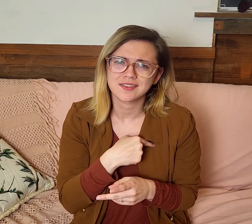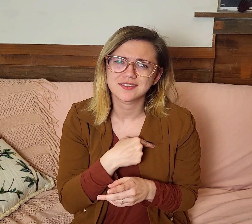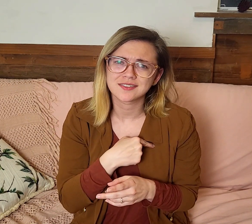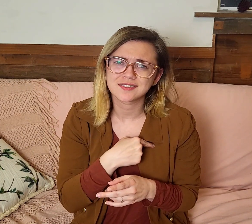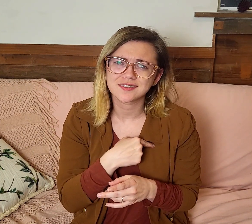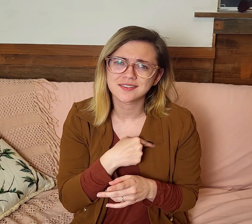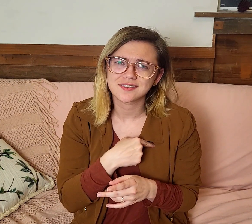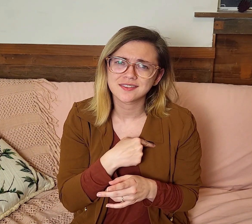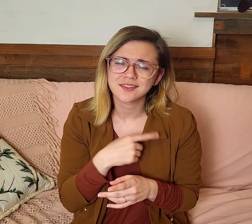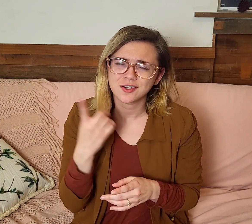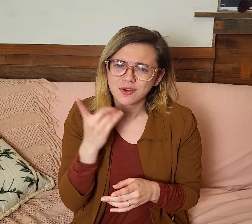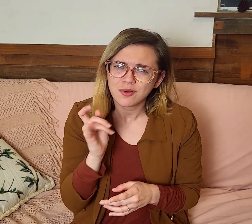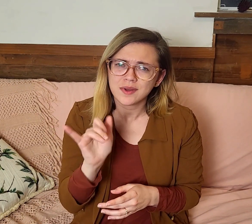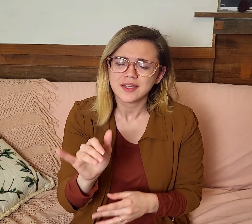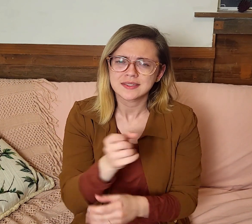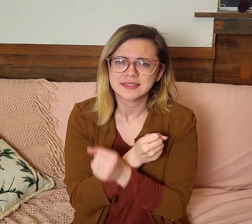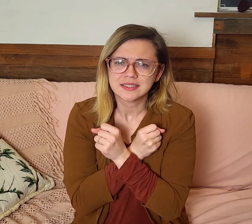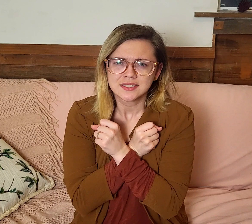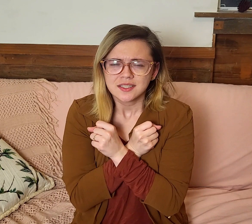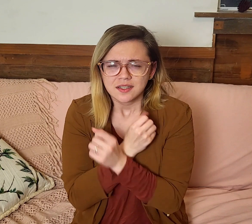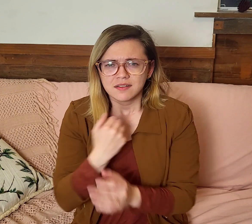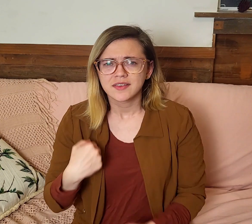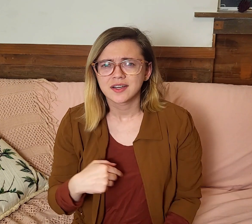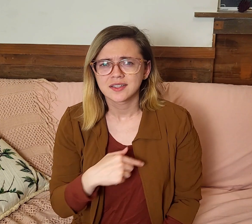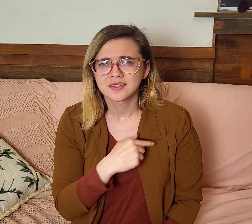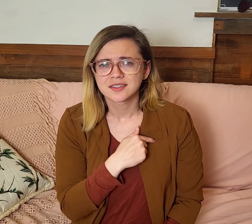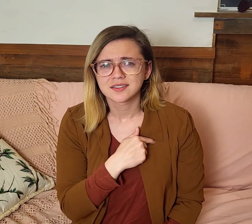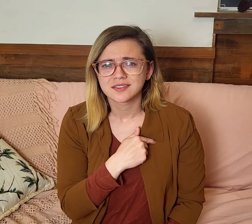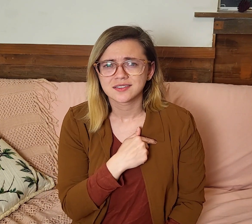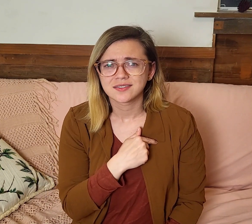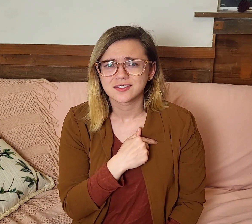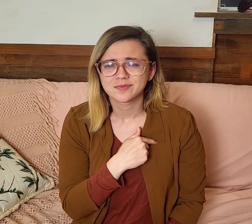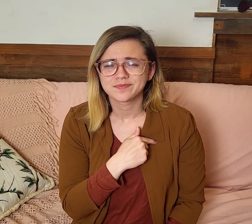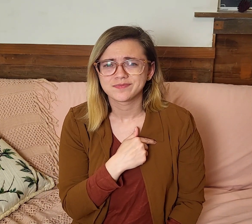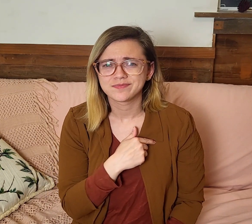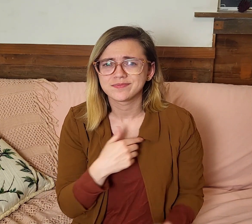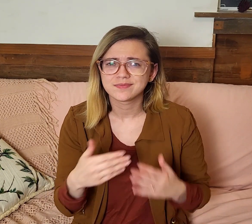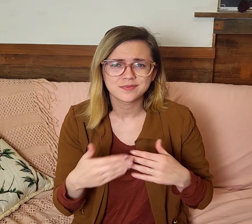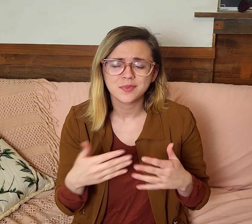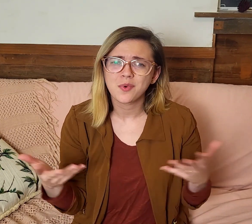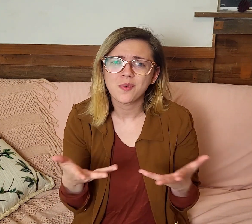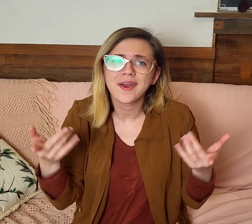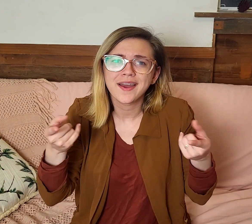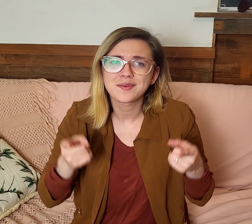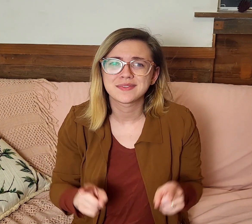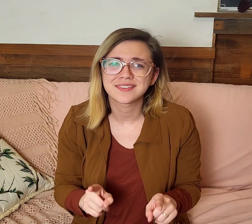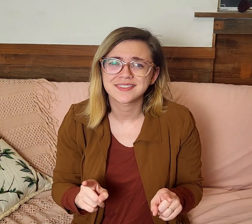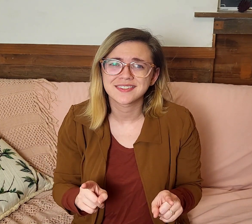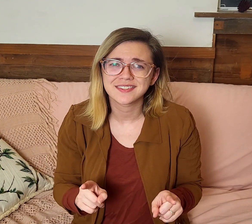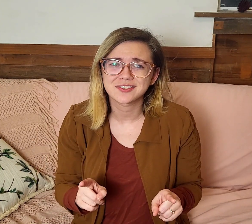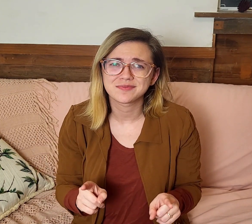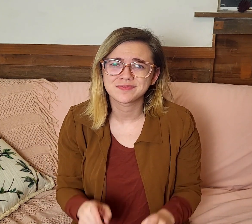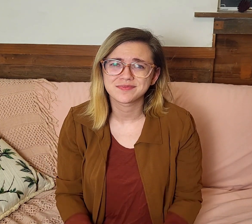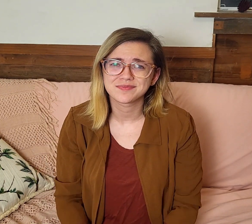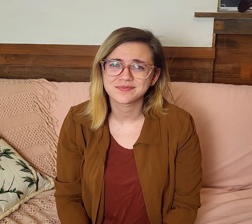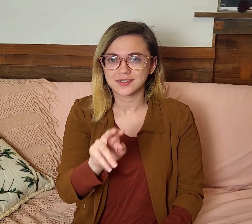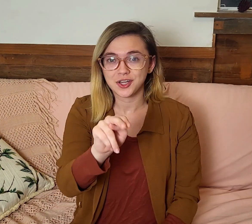and that He will always take care of us and always love us. No matter what